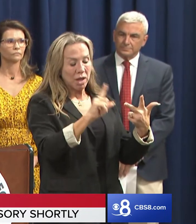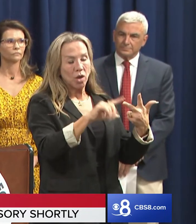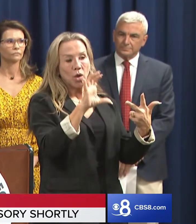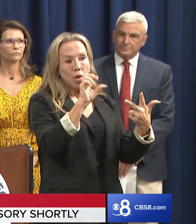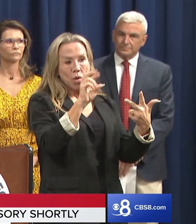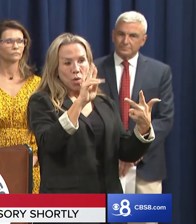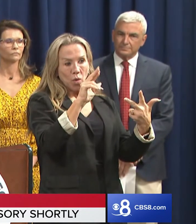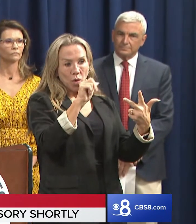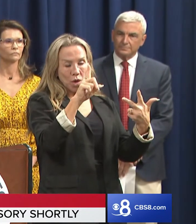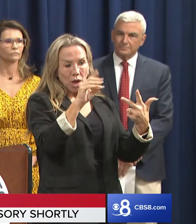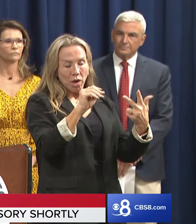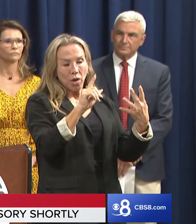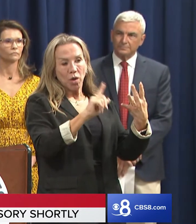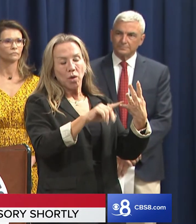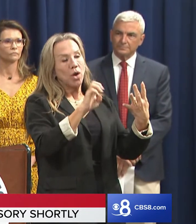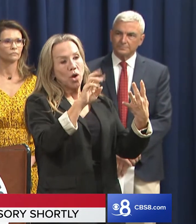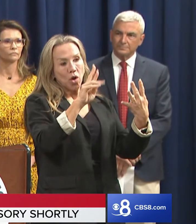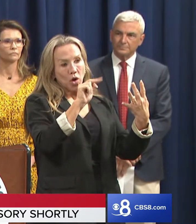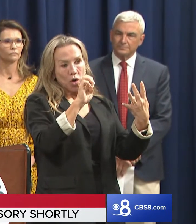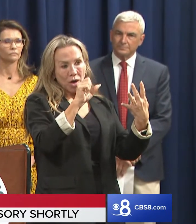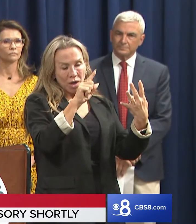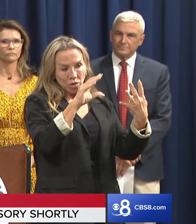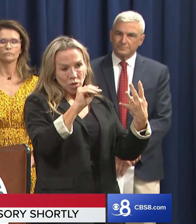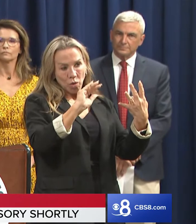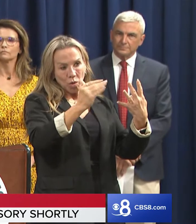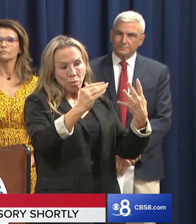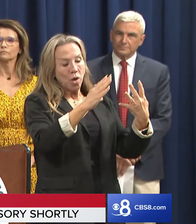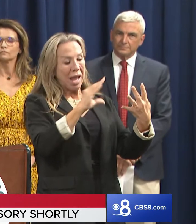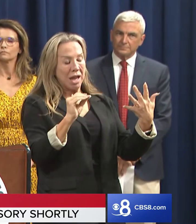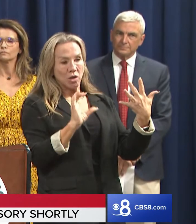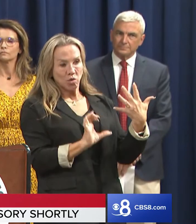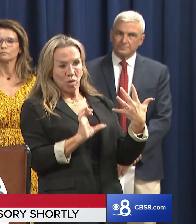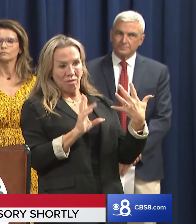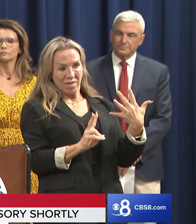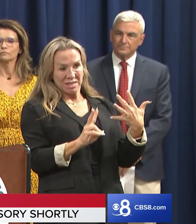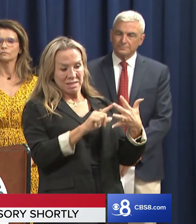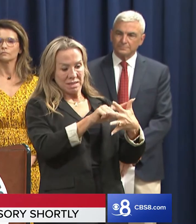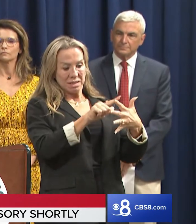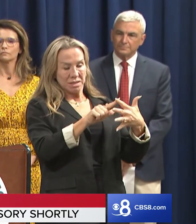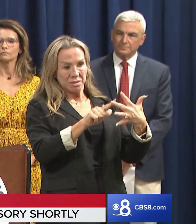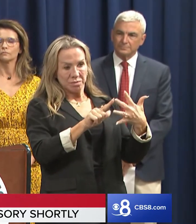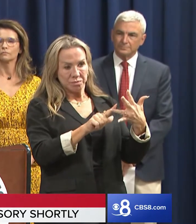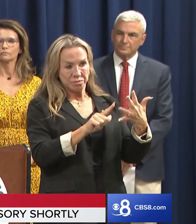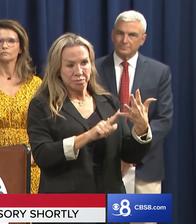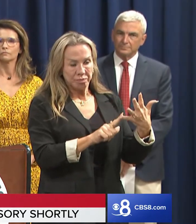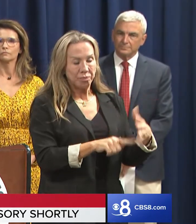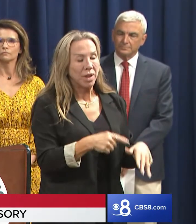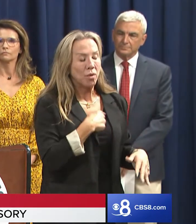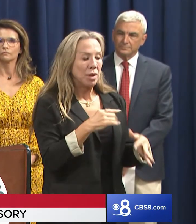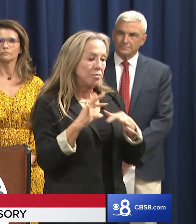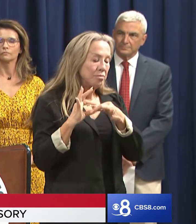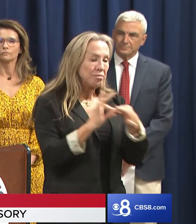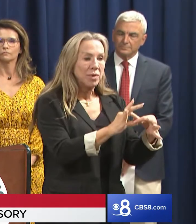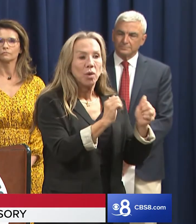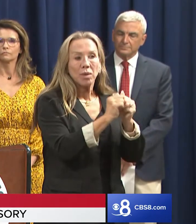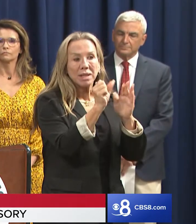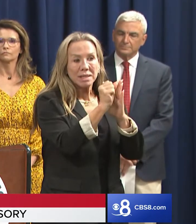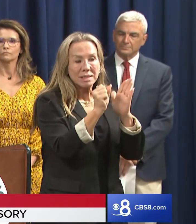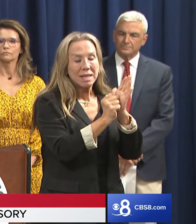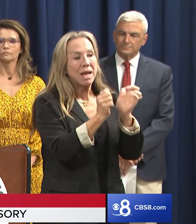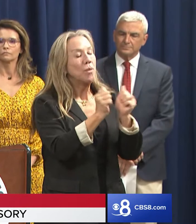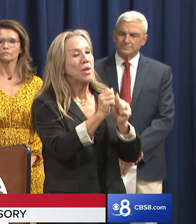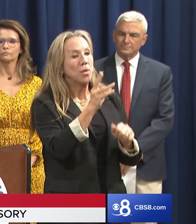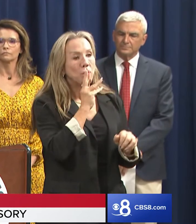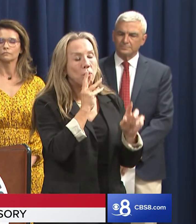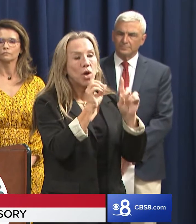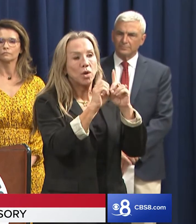and portions of Chula Vista. The county has been working closely with the state, the water agency, and other local